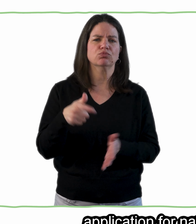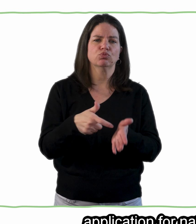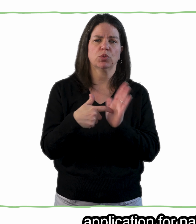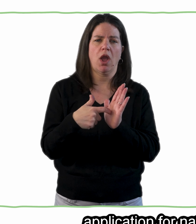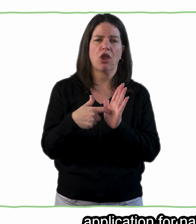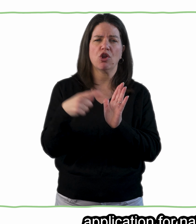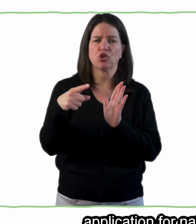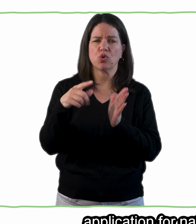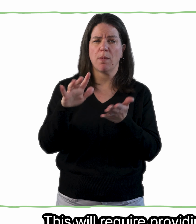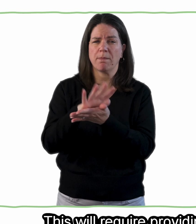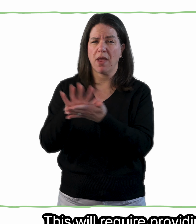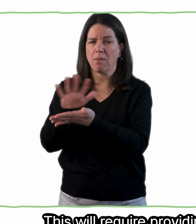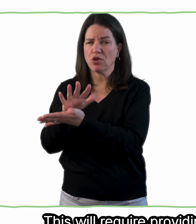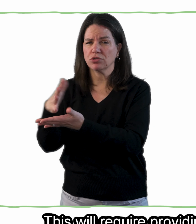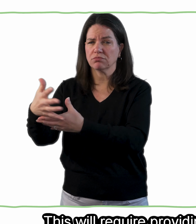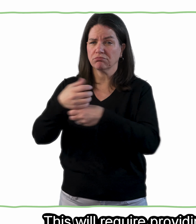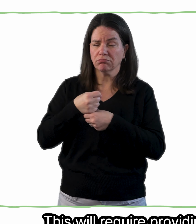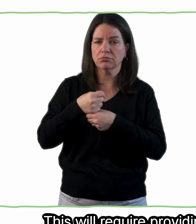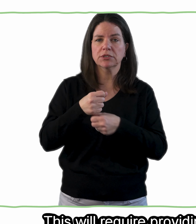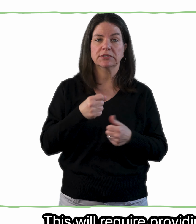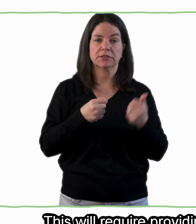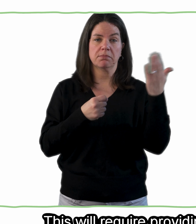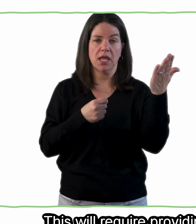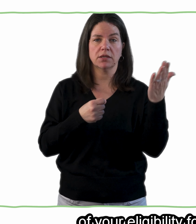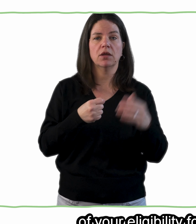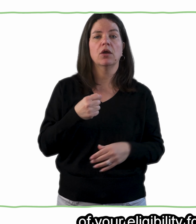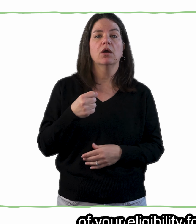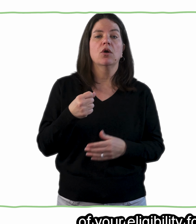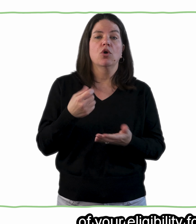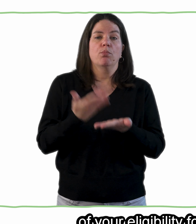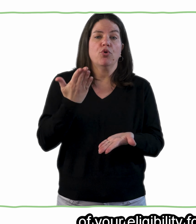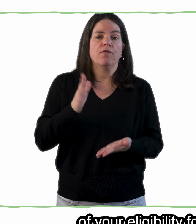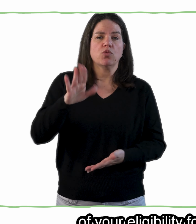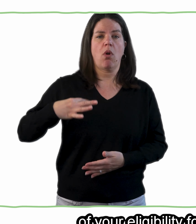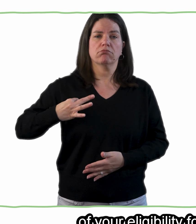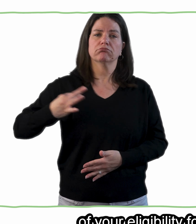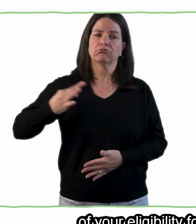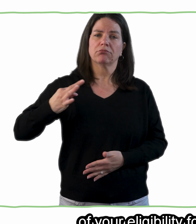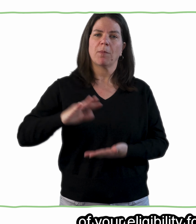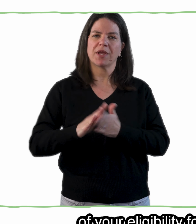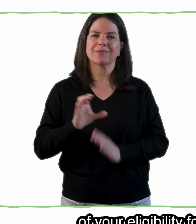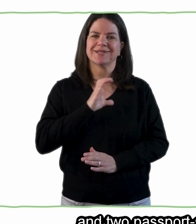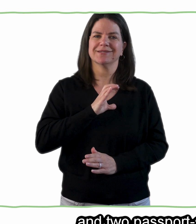Naturalization. This will require providing documentation of your eligibility for citizenship and